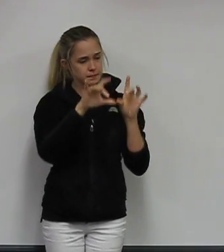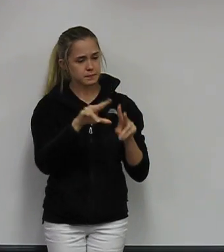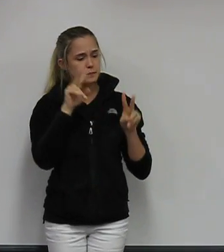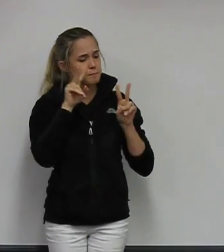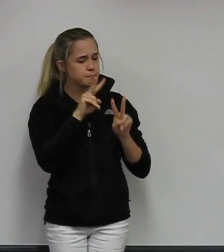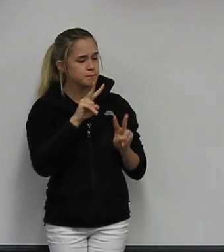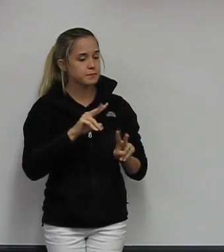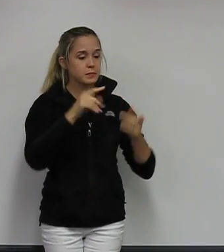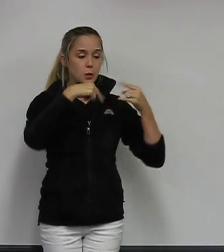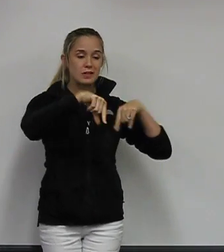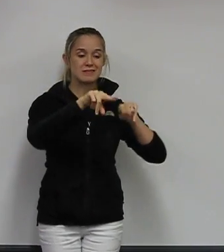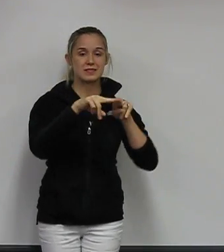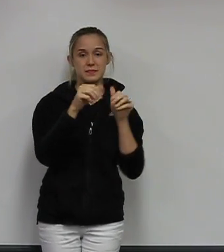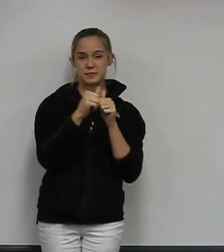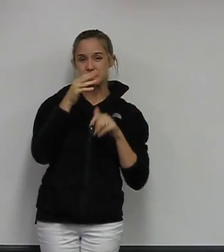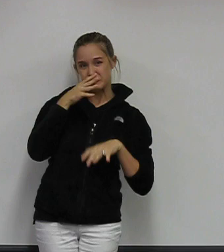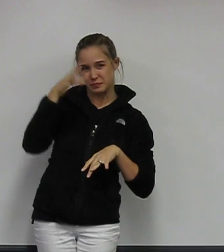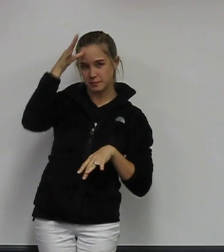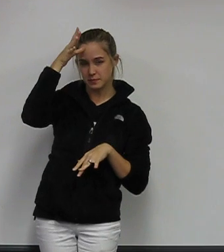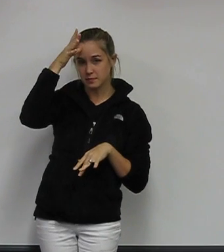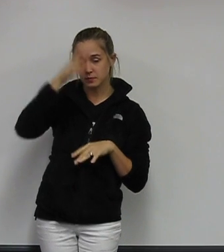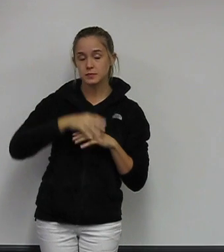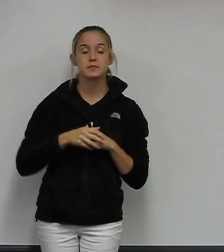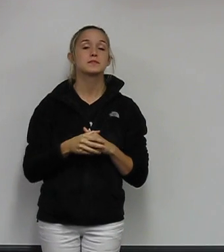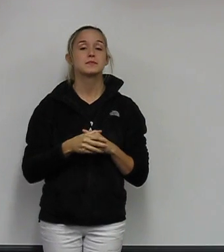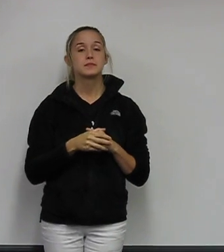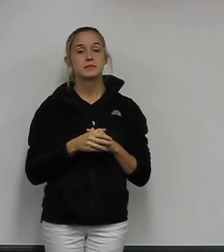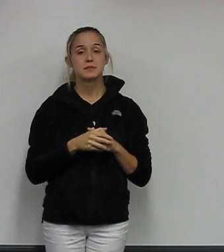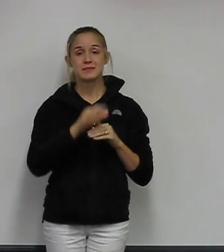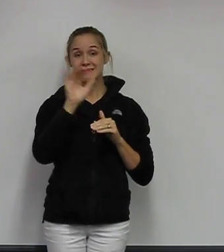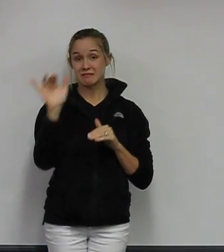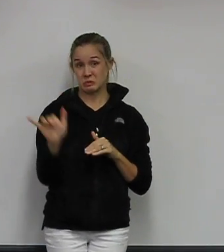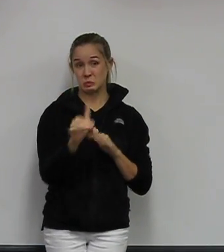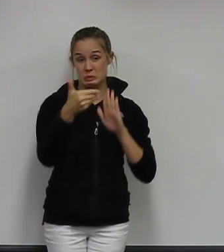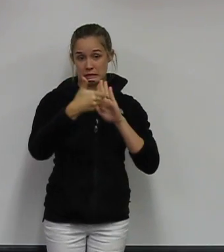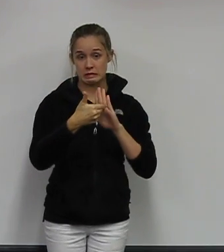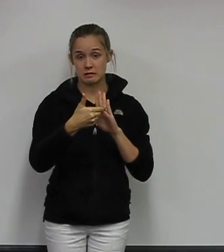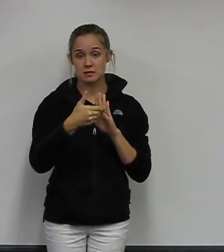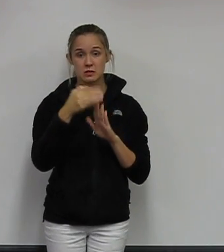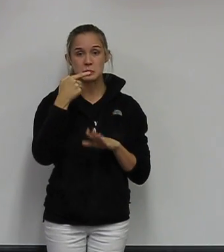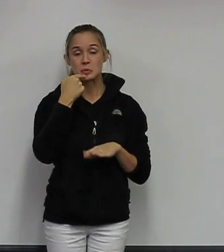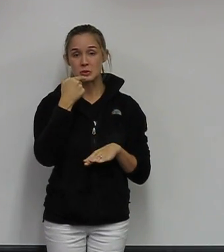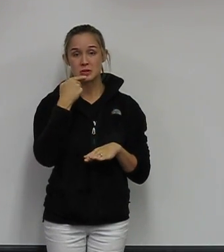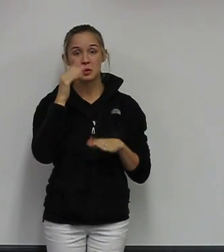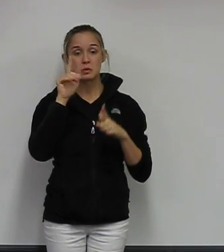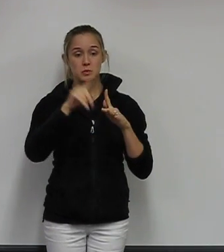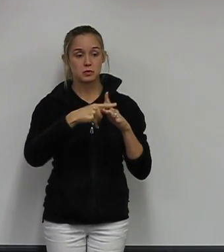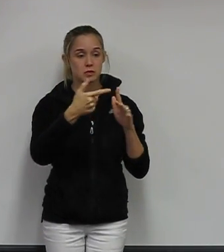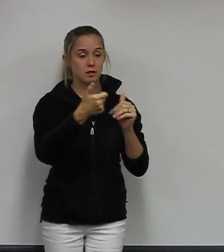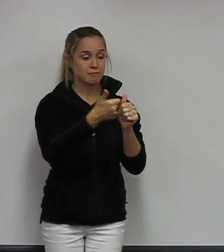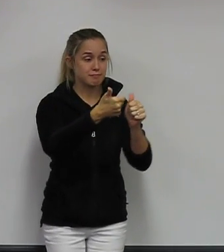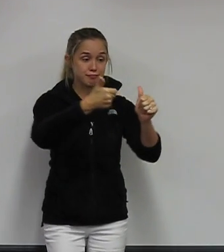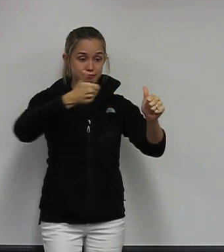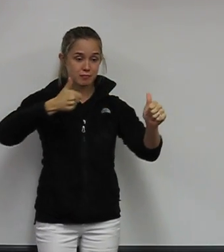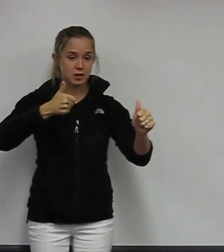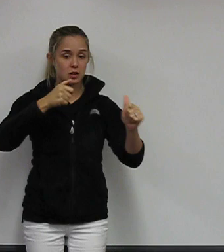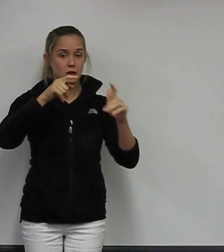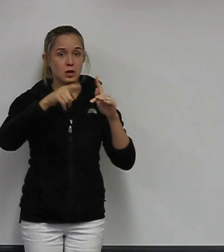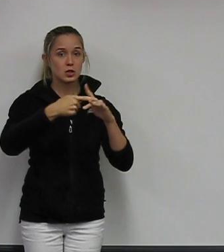is actually sitting on the parent's lap. And again, I want to emphasize that you will begin distally, working towards the center of the body, leaving